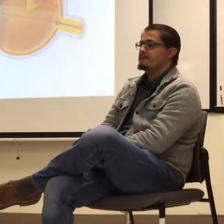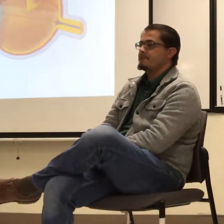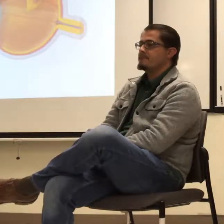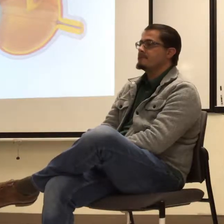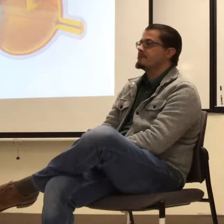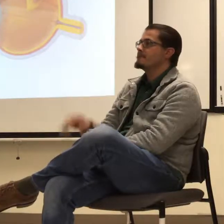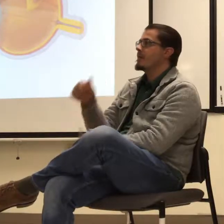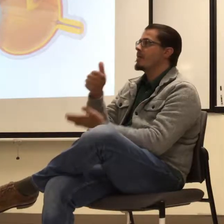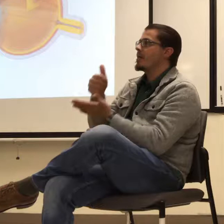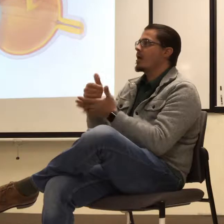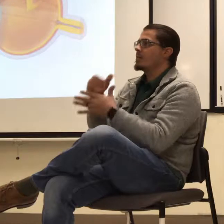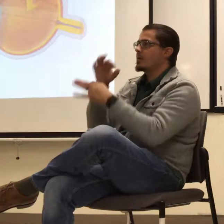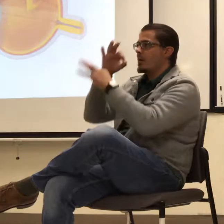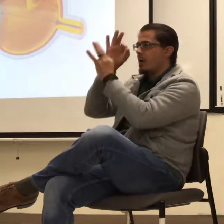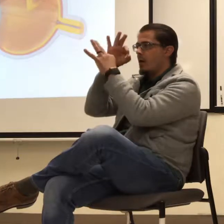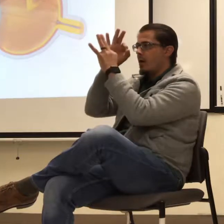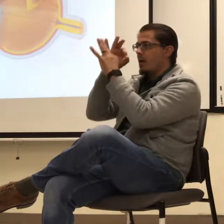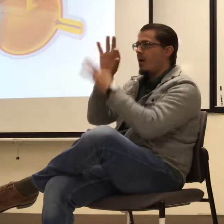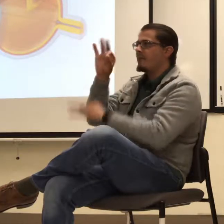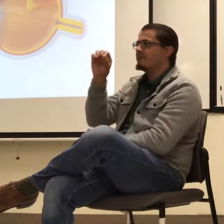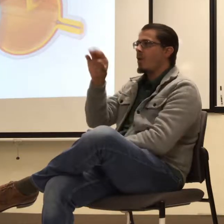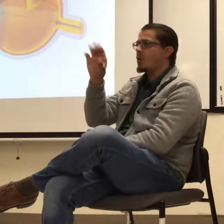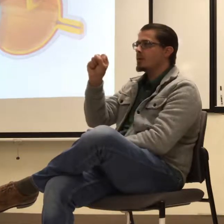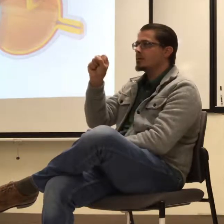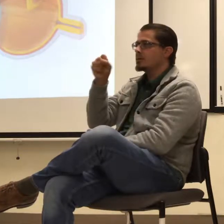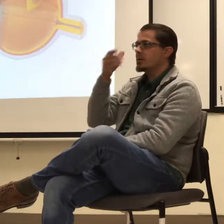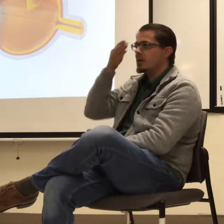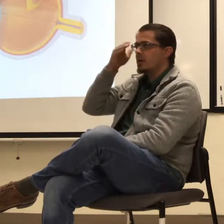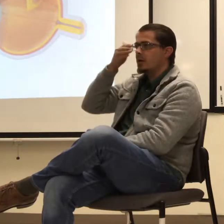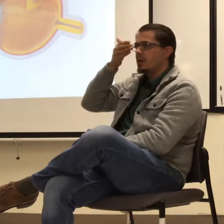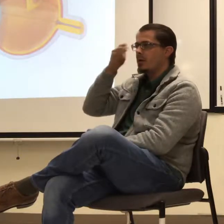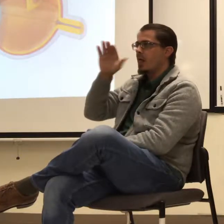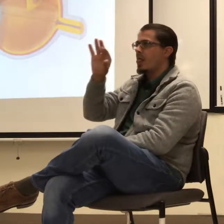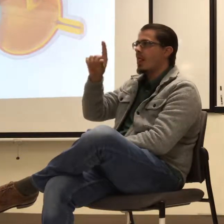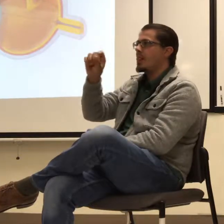That helps focus the lens. That's what we talked about. Okay.